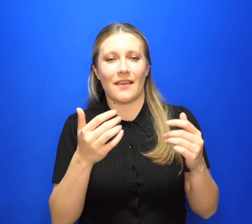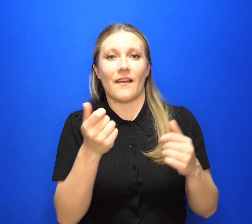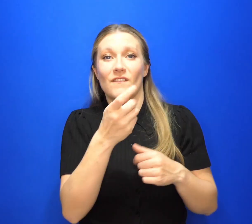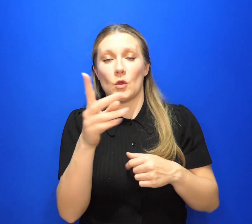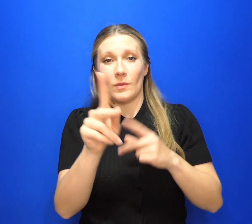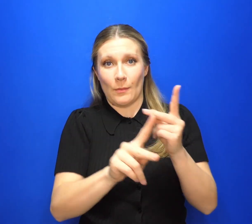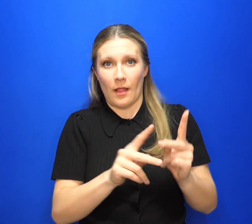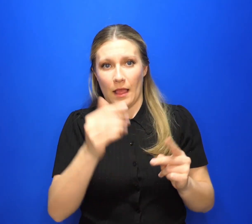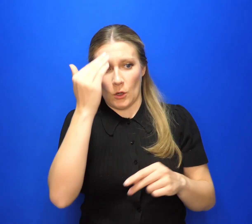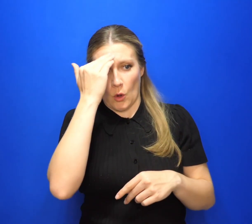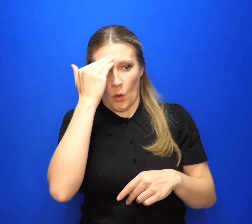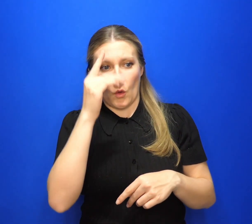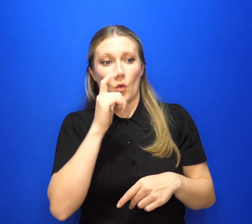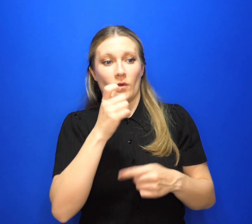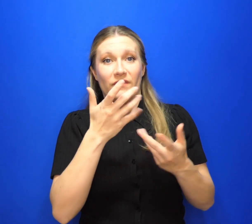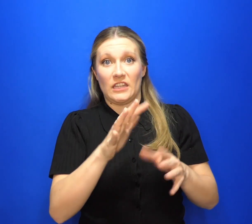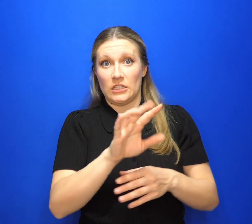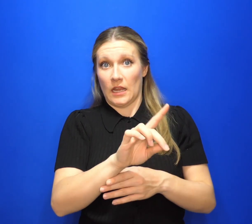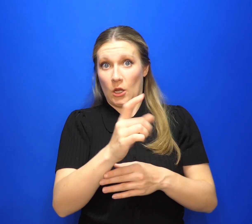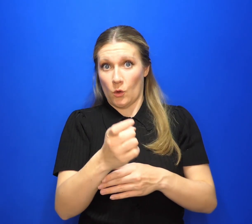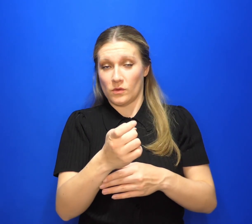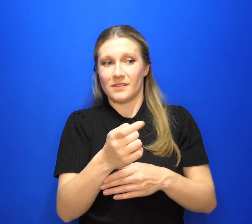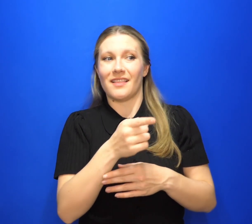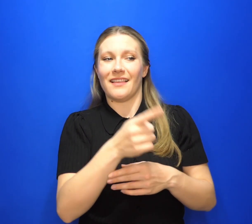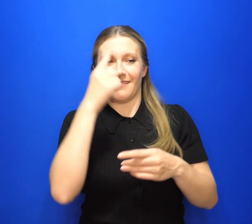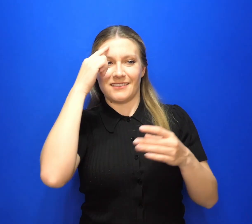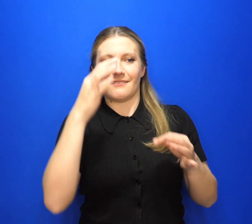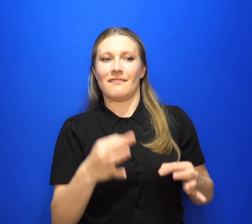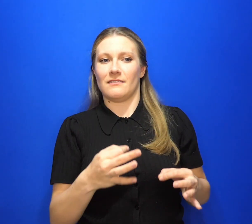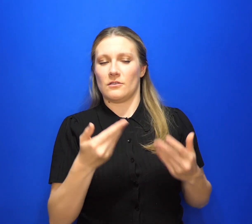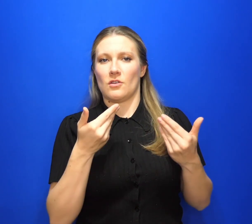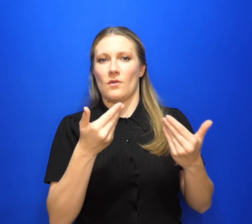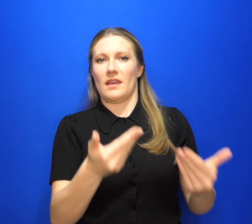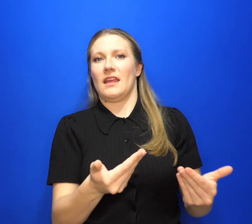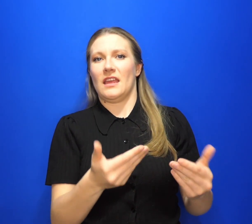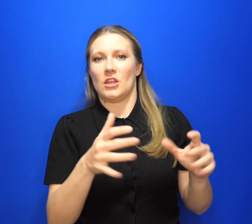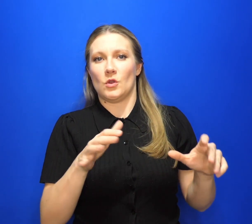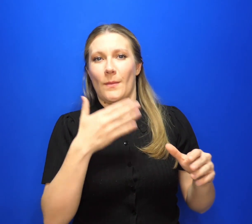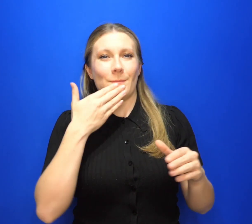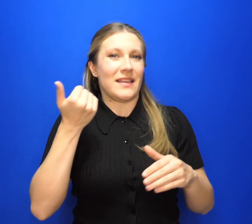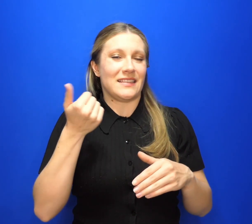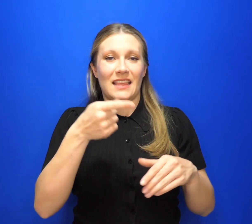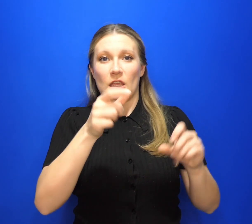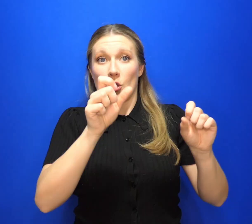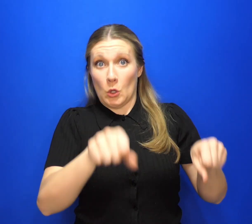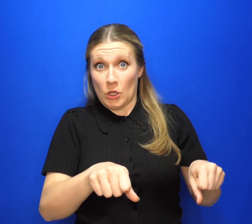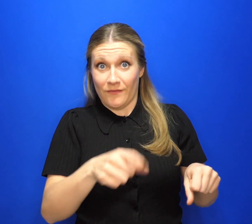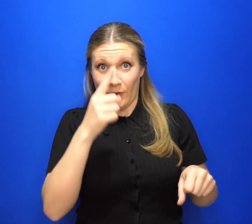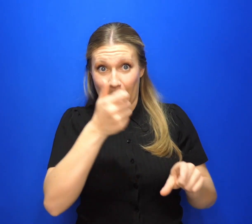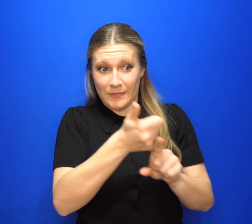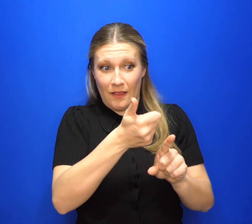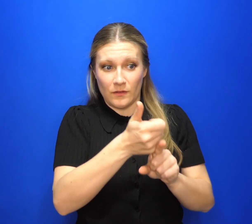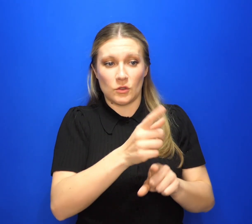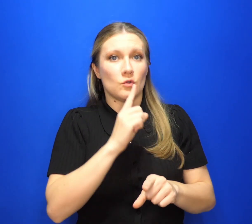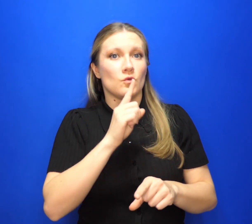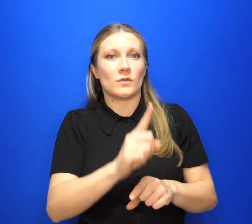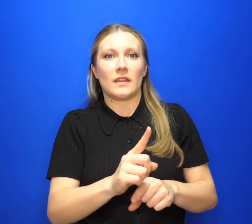who've actually, after diagnosis, they actually decided to do the best they could for themselves to really get an